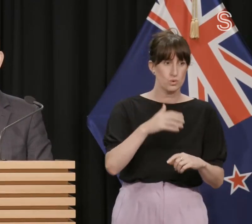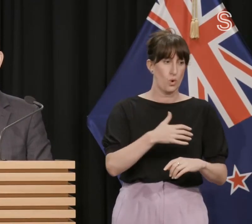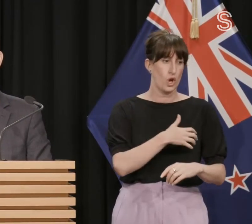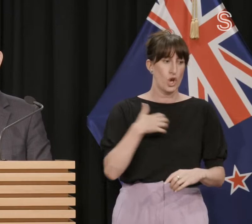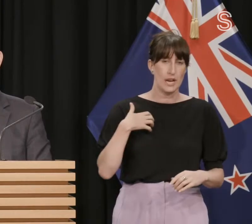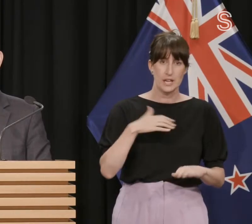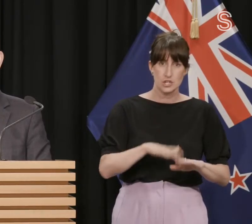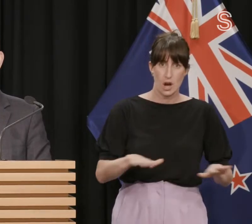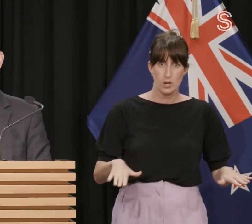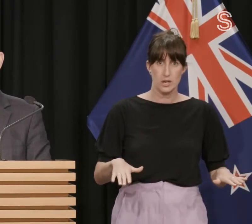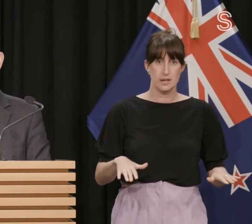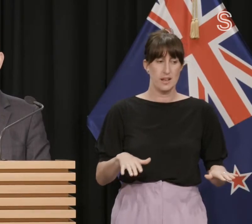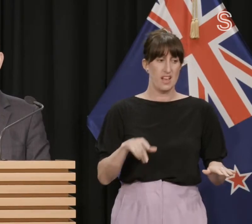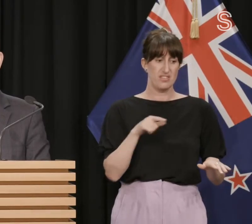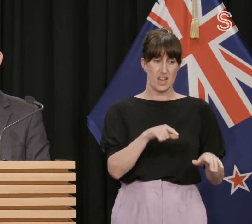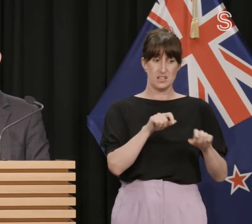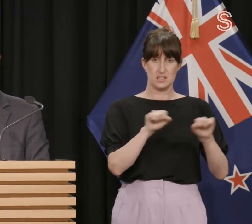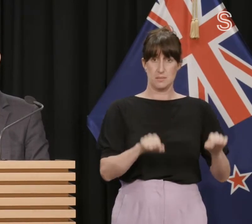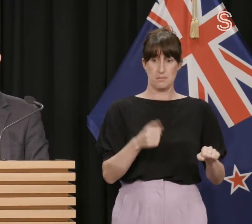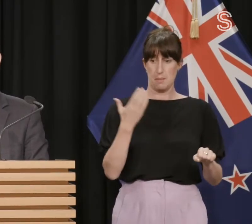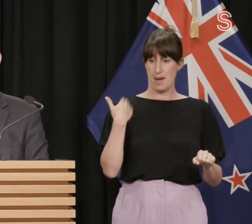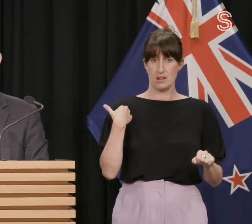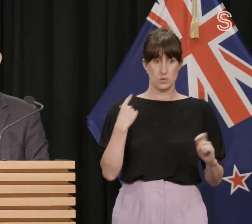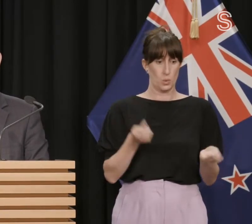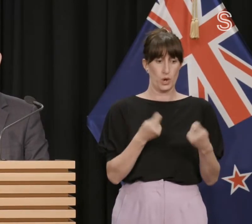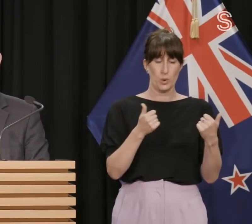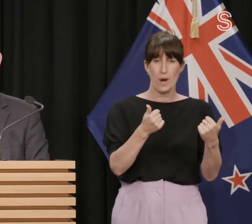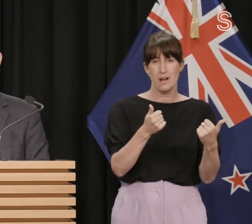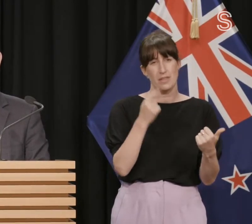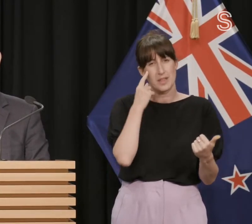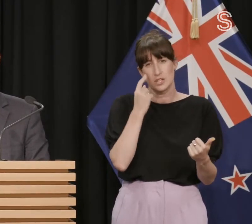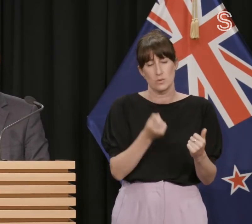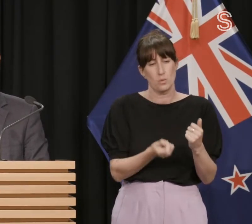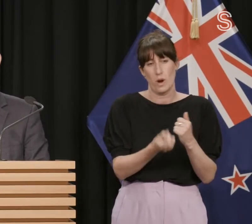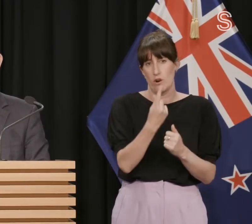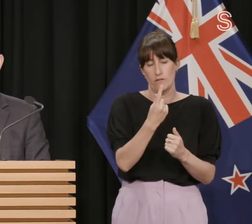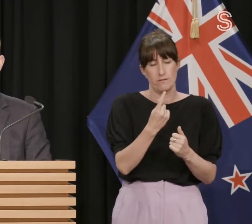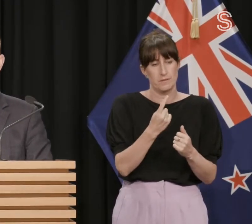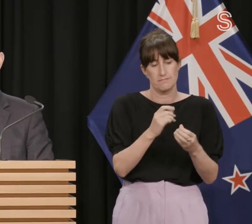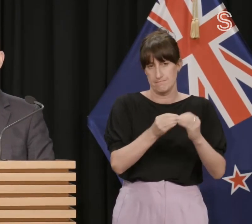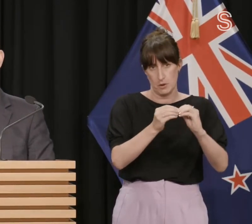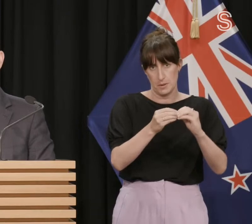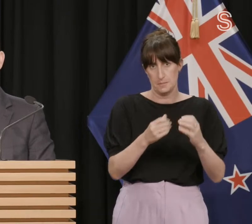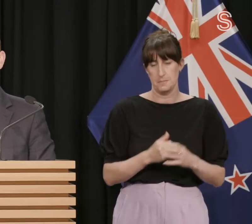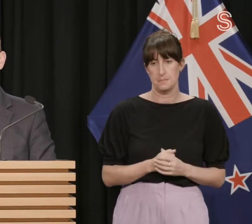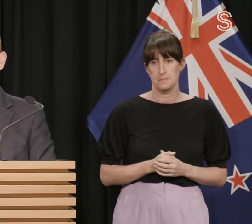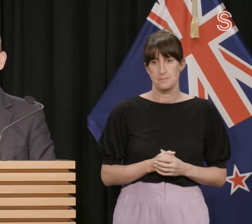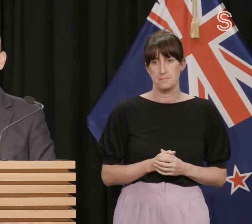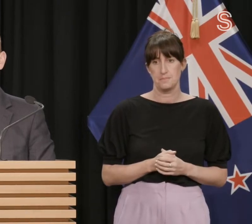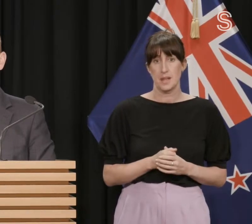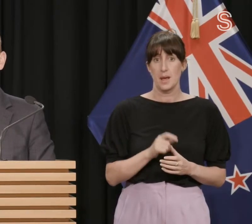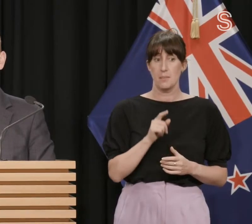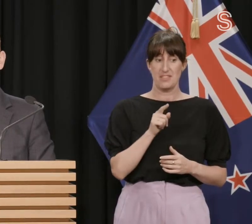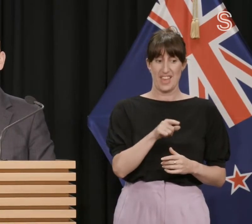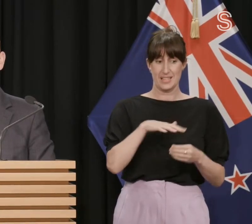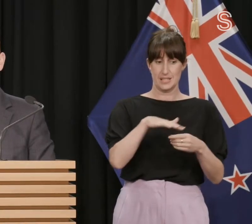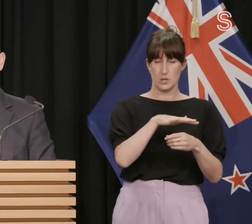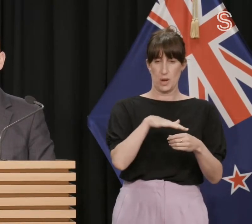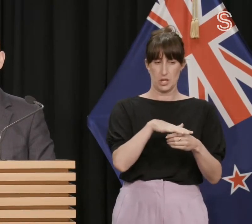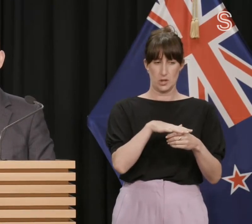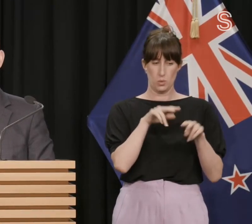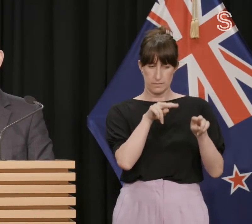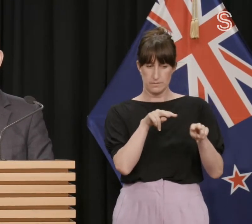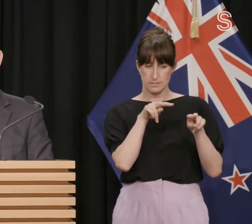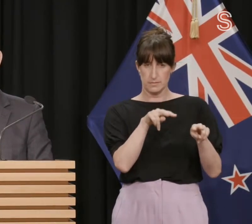pressure, that system's worked pretty well. So I do think this is probably a one-off. What I would say, though, is that we'll be reviewing that situation every